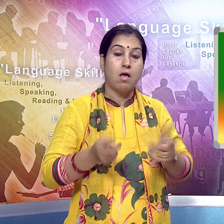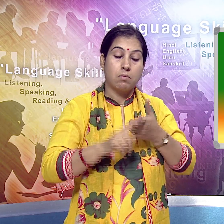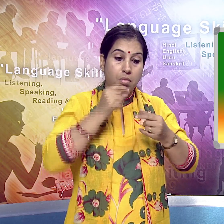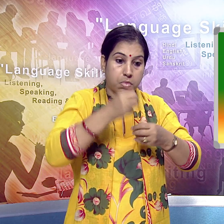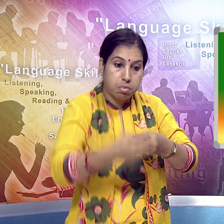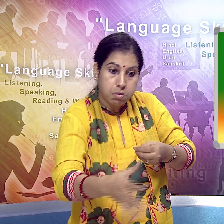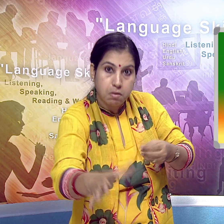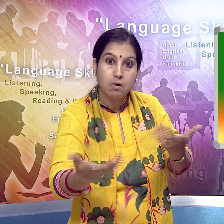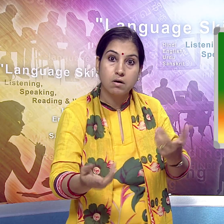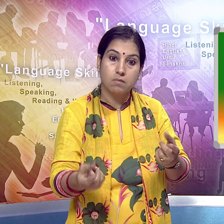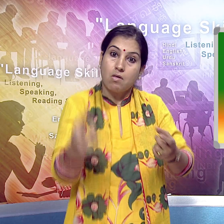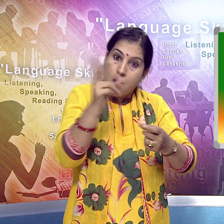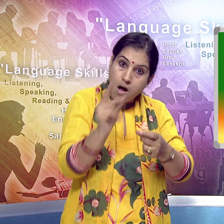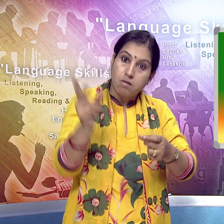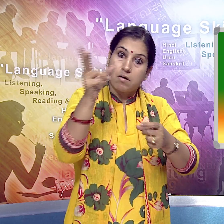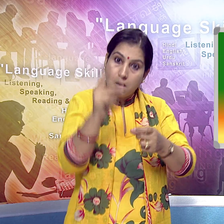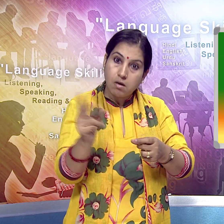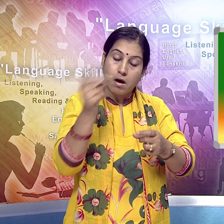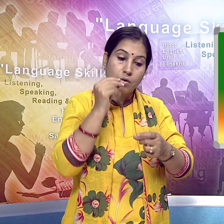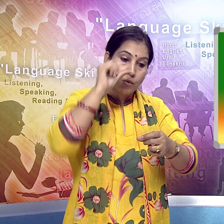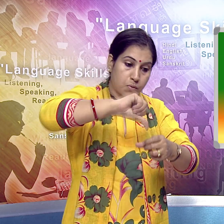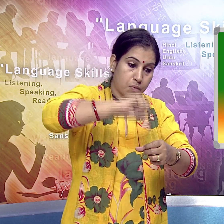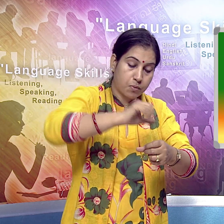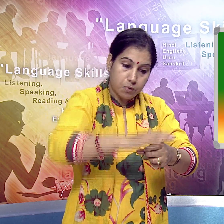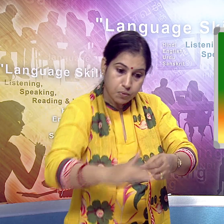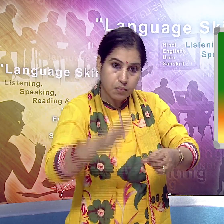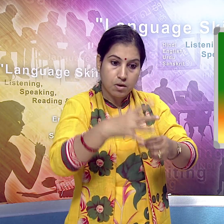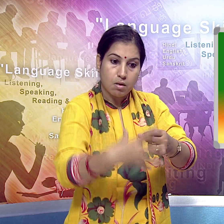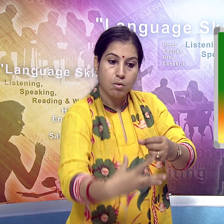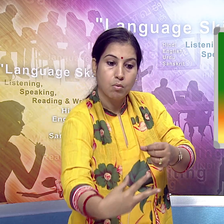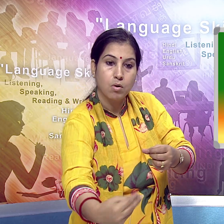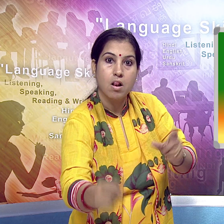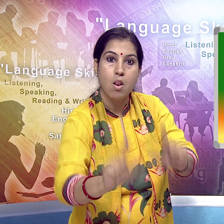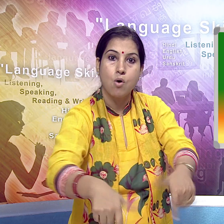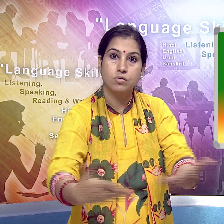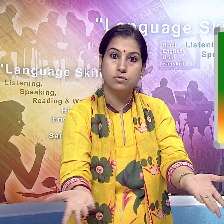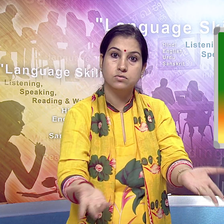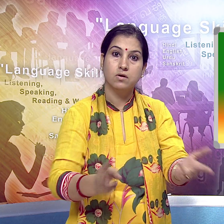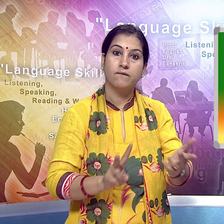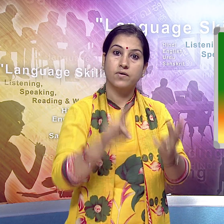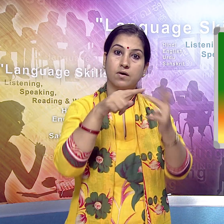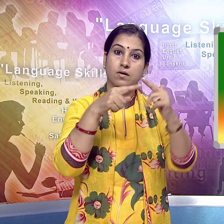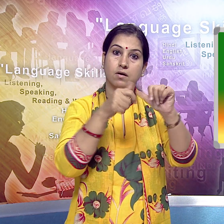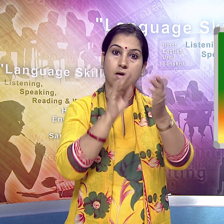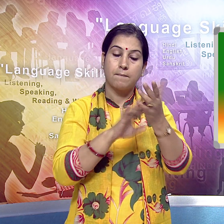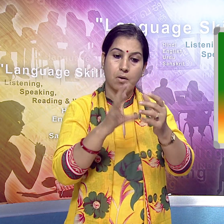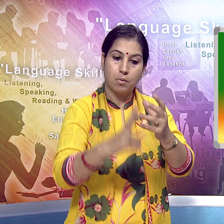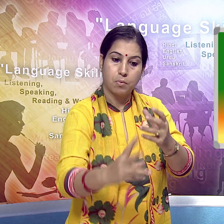If we wash them too frequently, then vitamin B can be washed out in